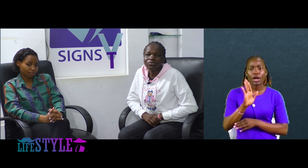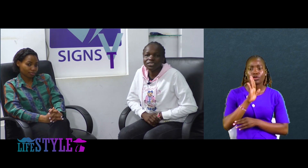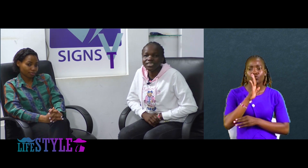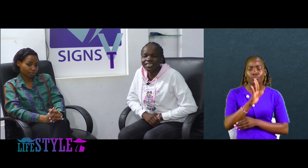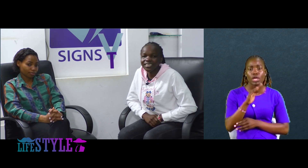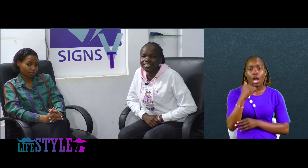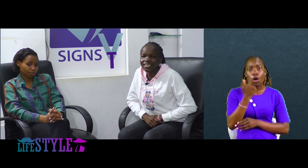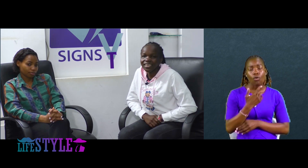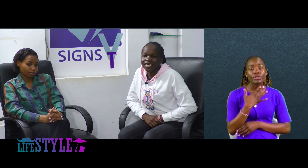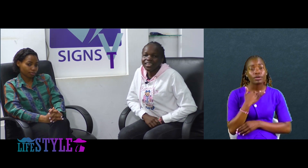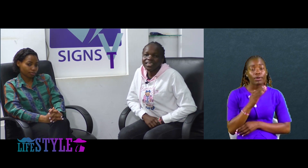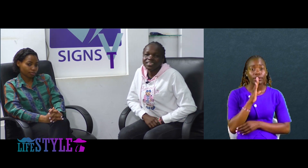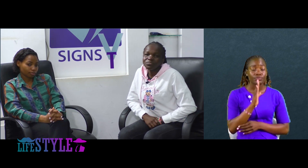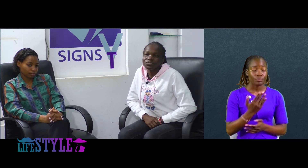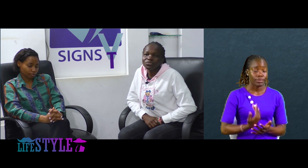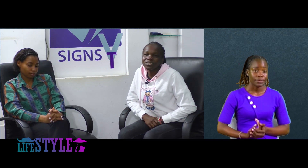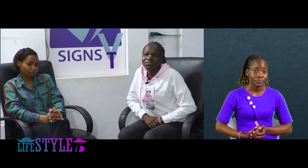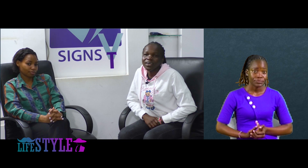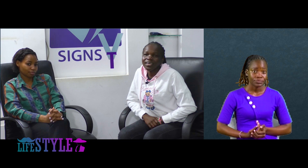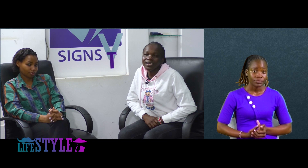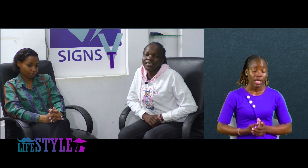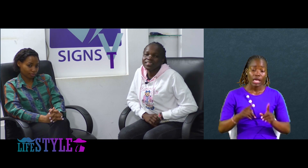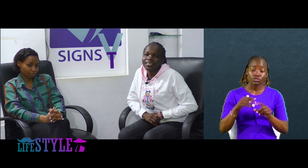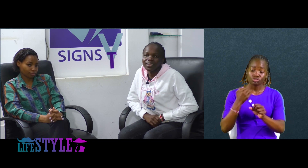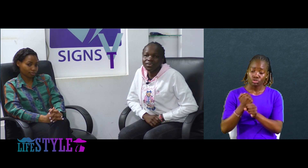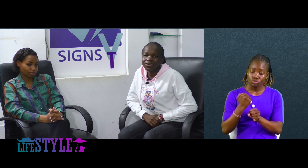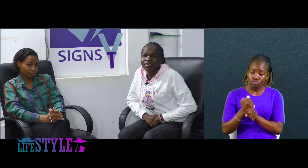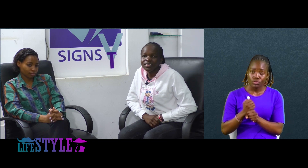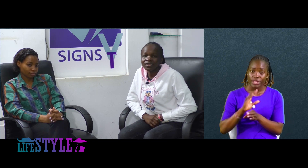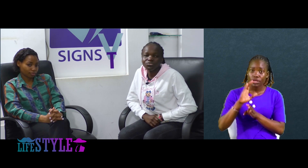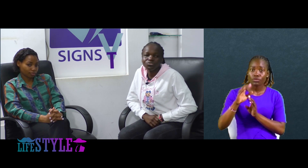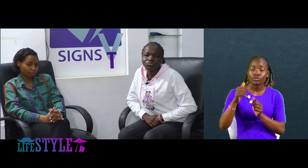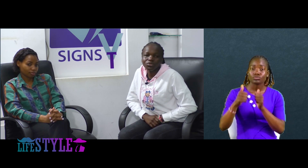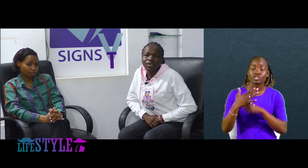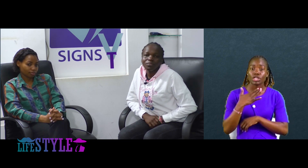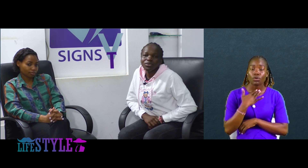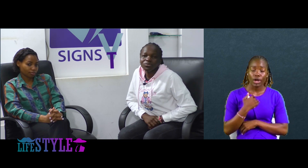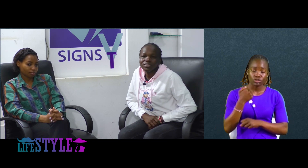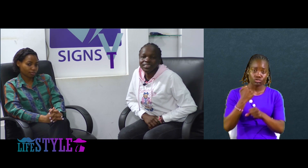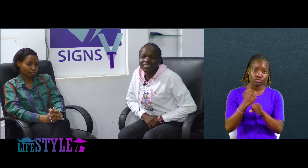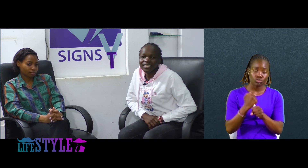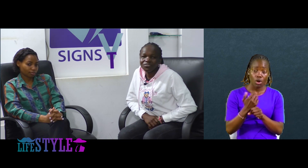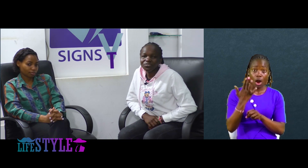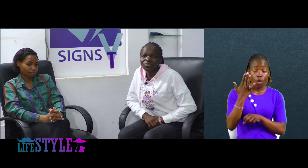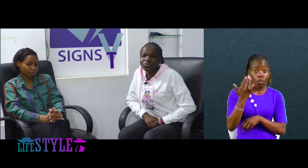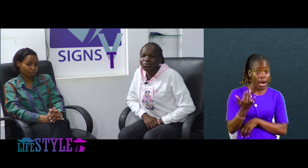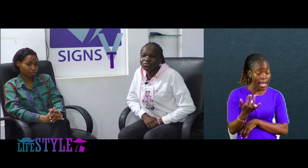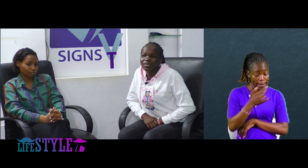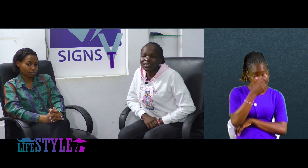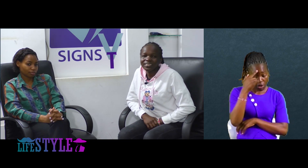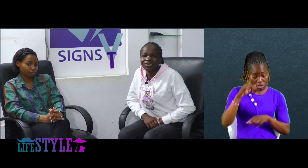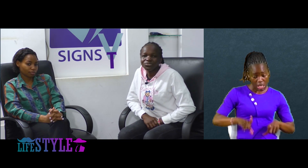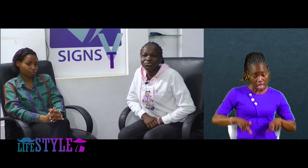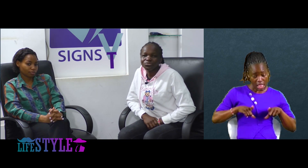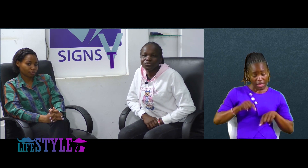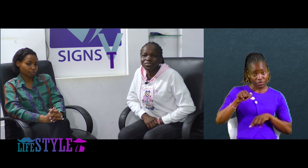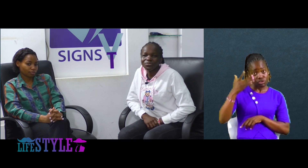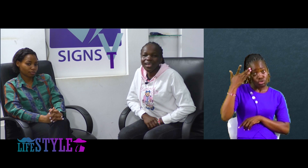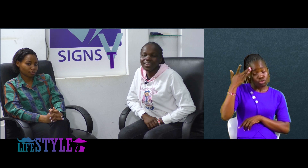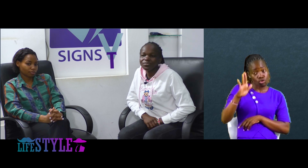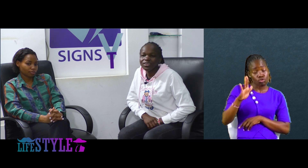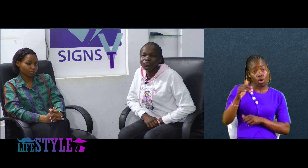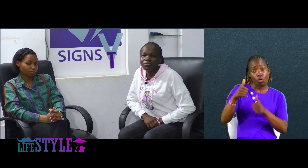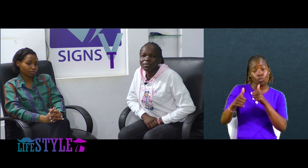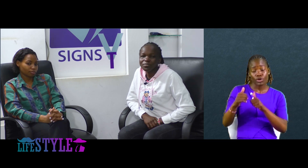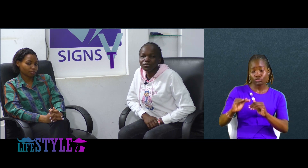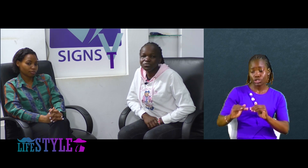whoever he or she is. Let them do whatever they need to do, because in this life you don't know what will take you to